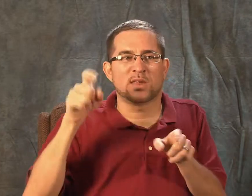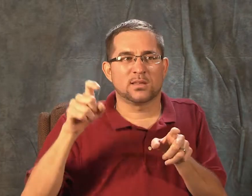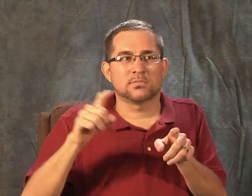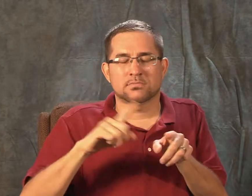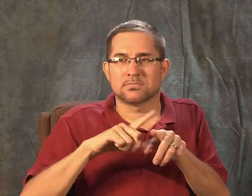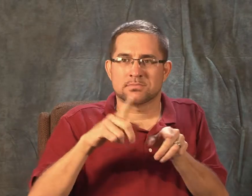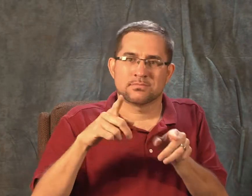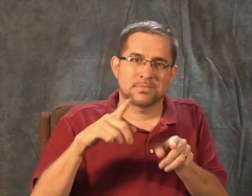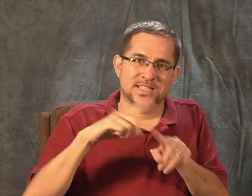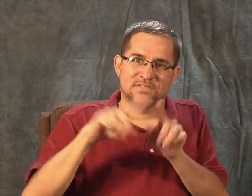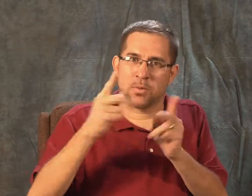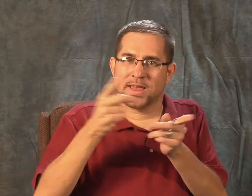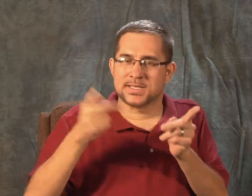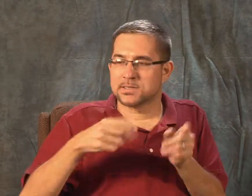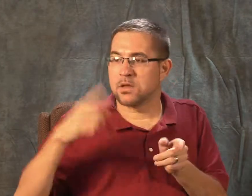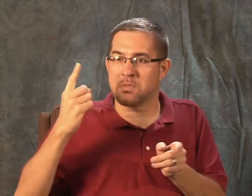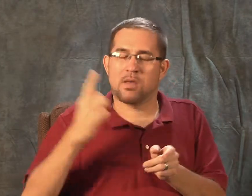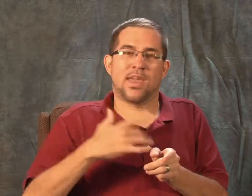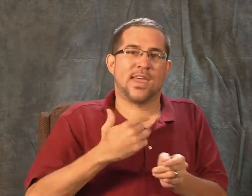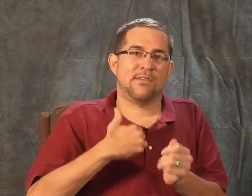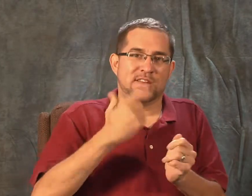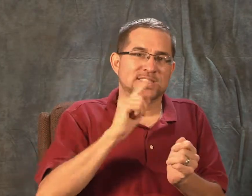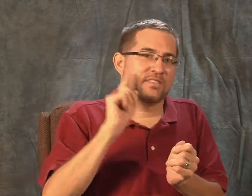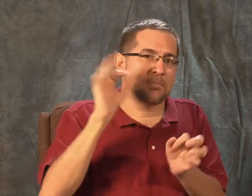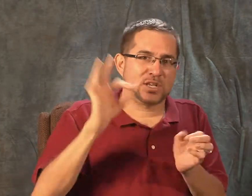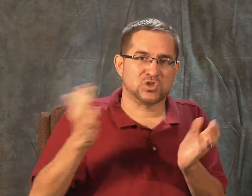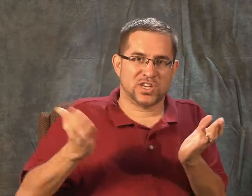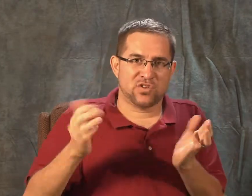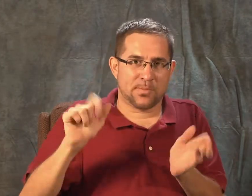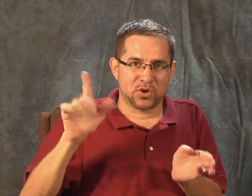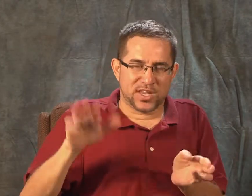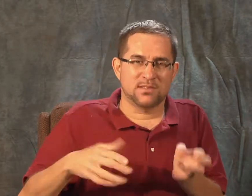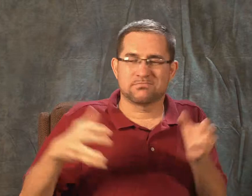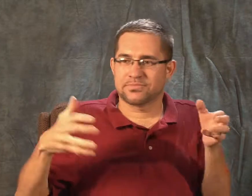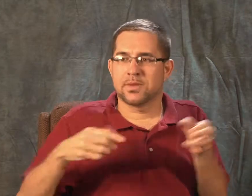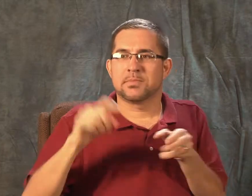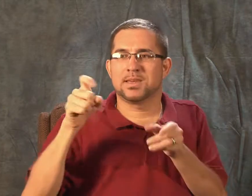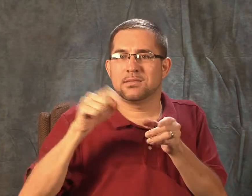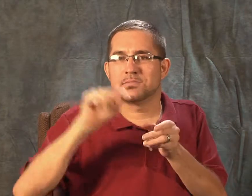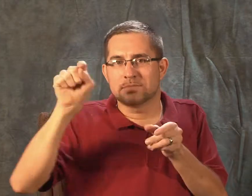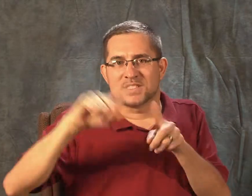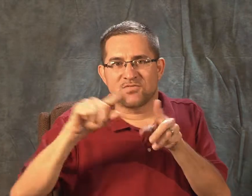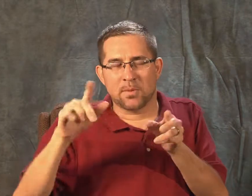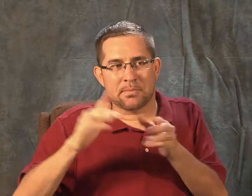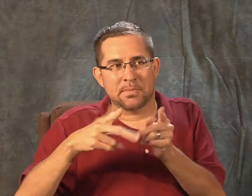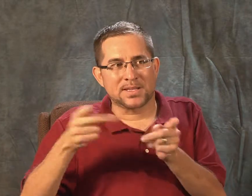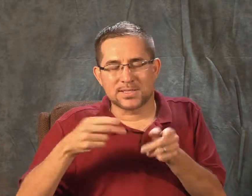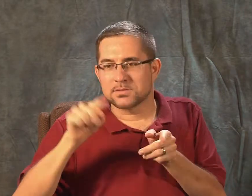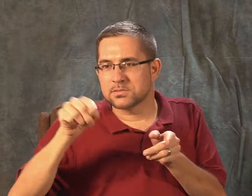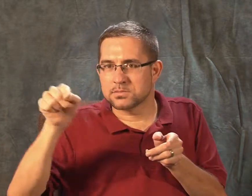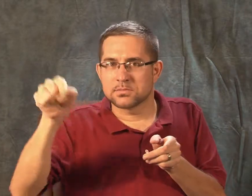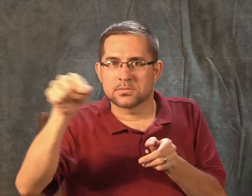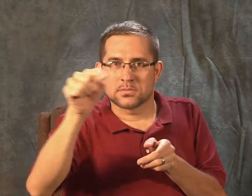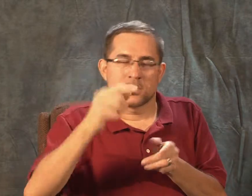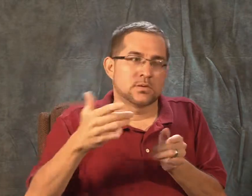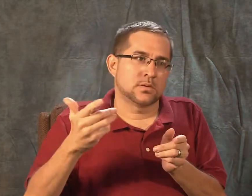behind. And we're so happy to have a deaf pastor in Albuquerque, but we need